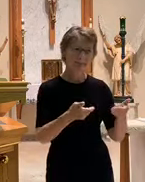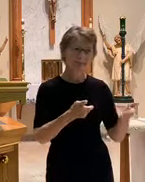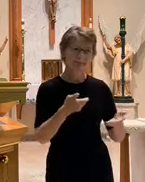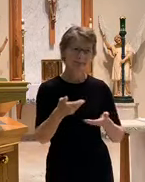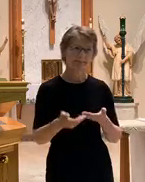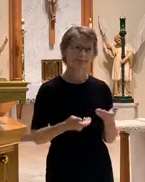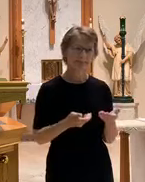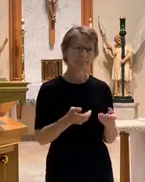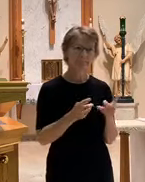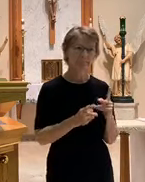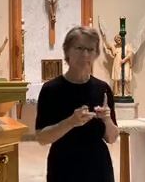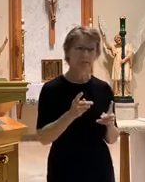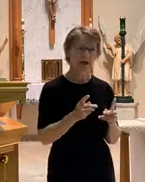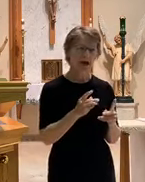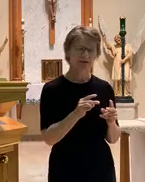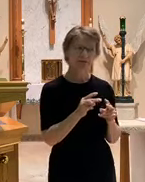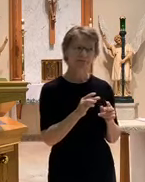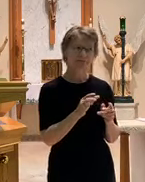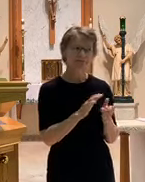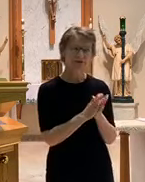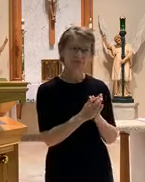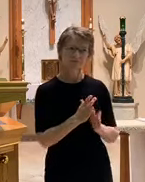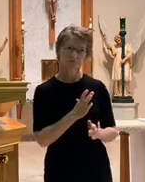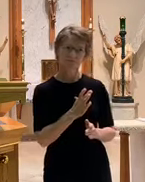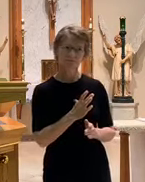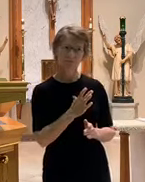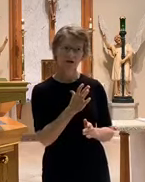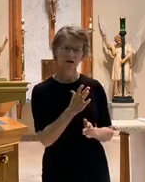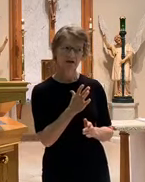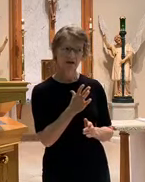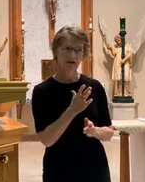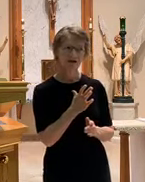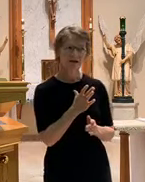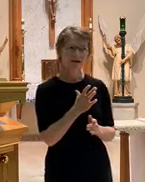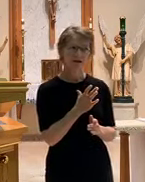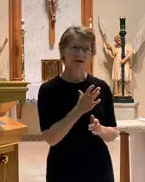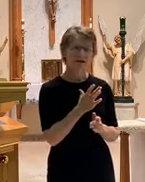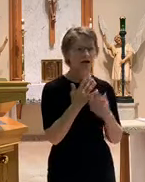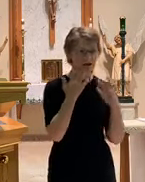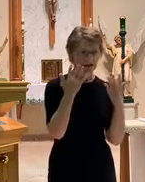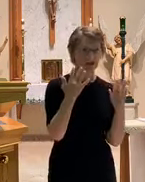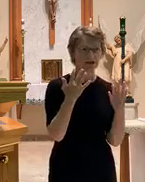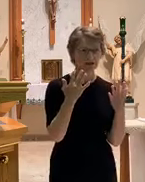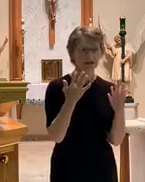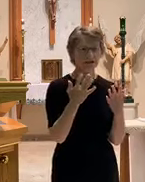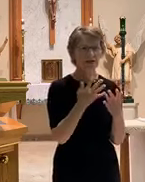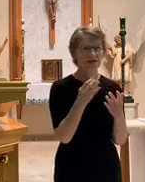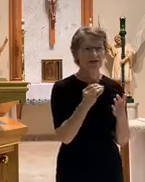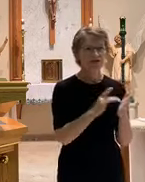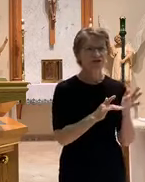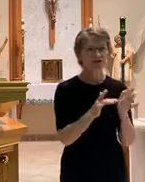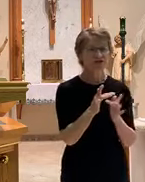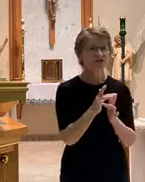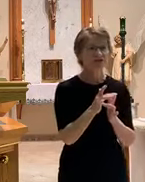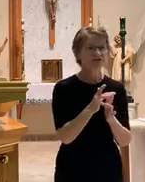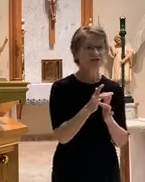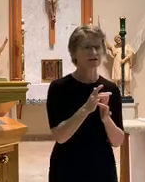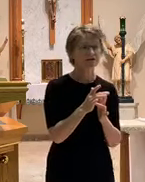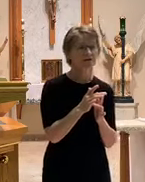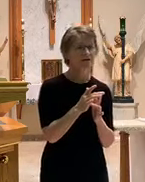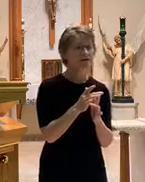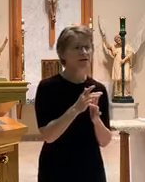be hospitable, and what a challenge it can be. Now, first of all, of course, he was talking about families, you